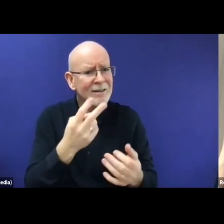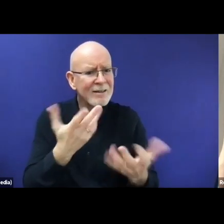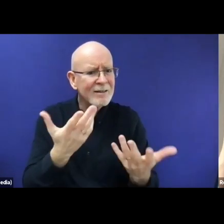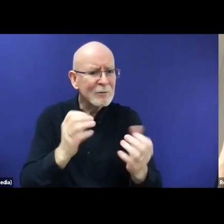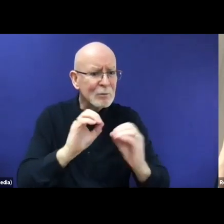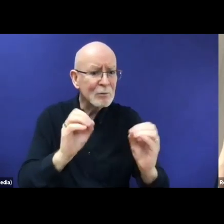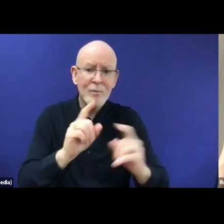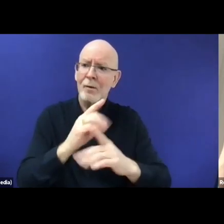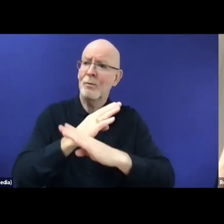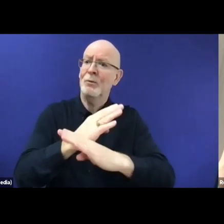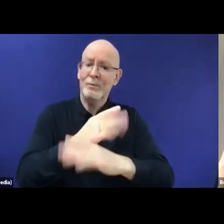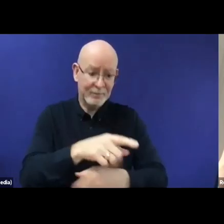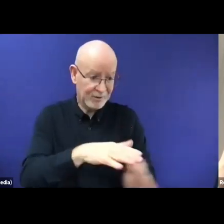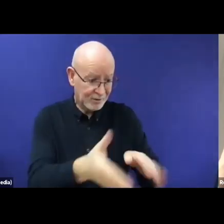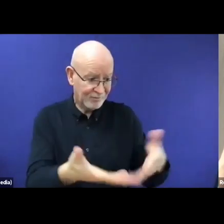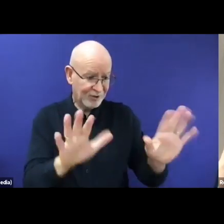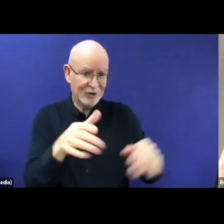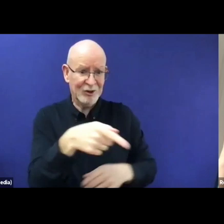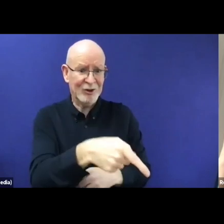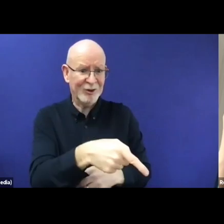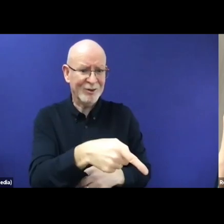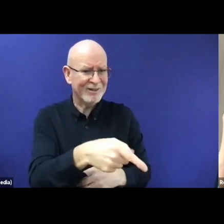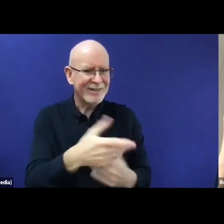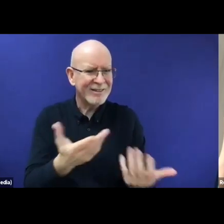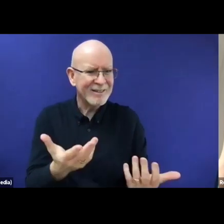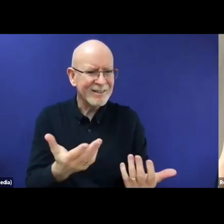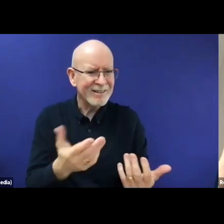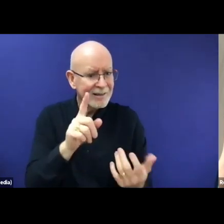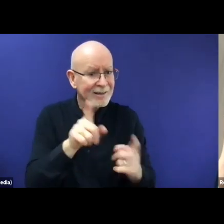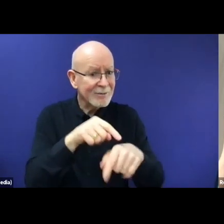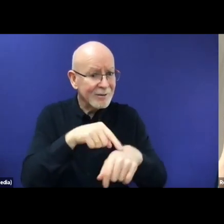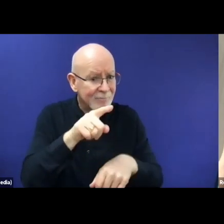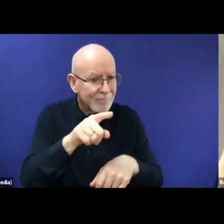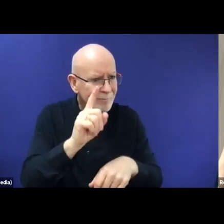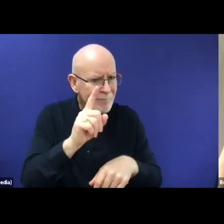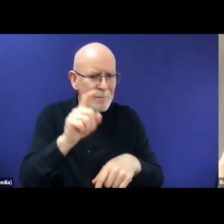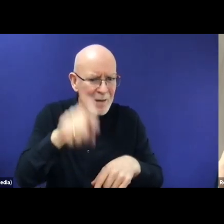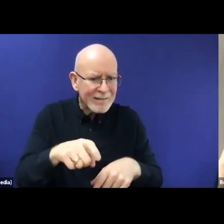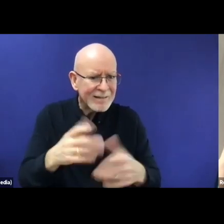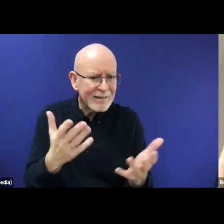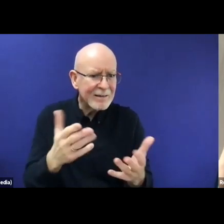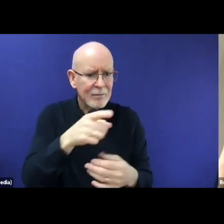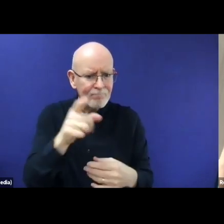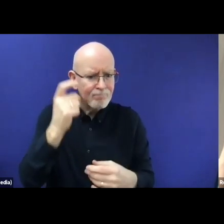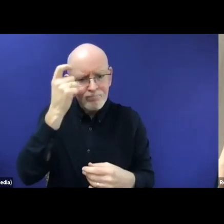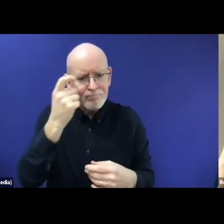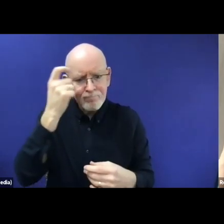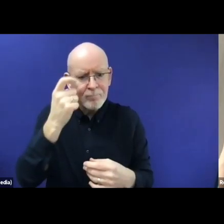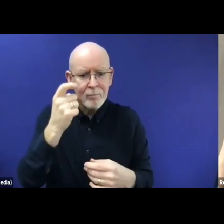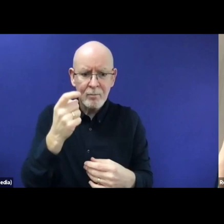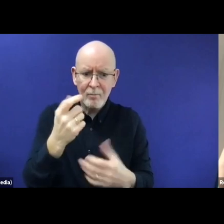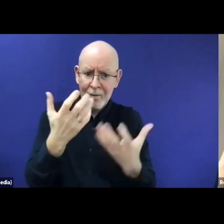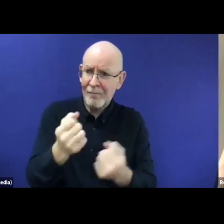5 years, statistically, is likely to remain a refugee for about 20. And 85% of